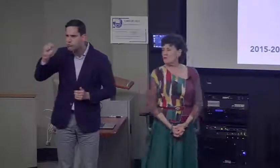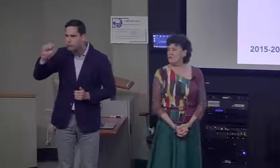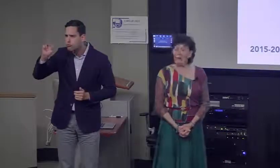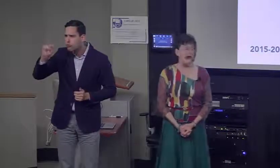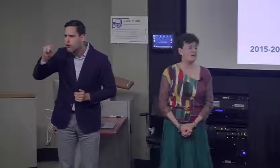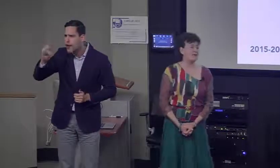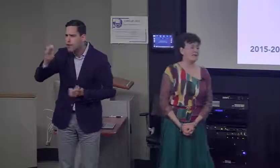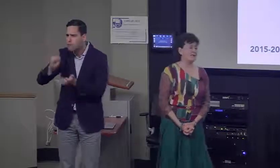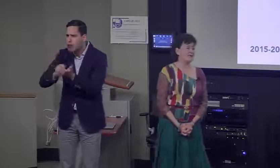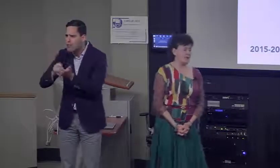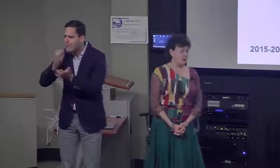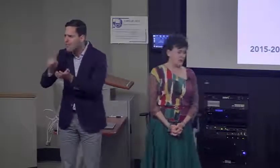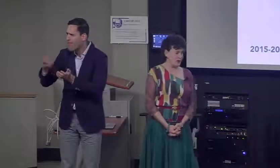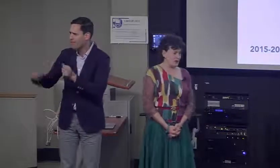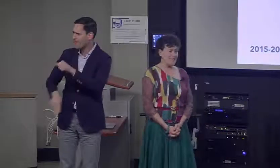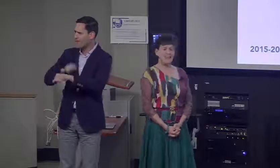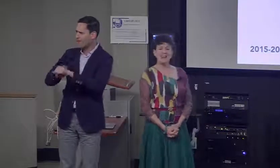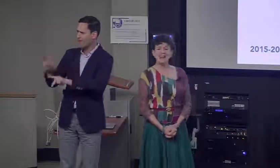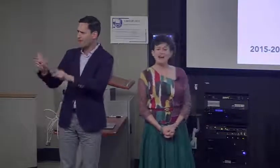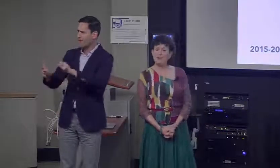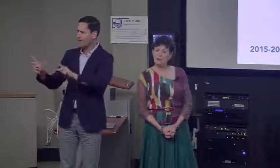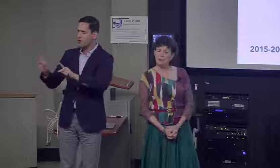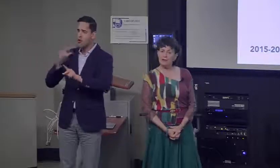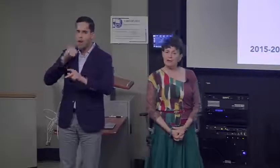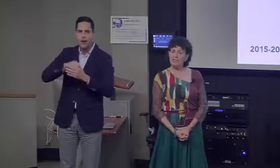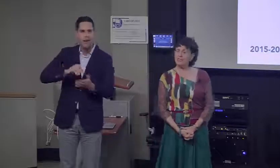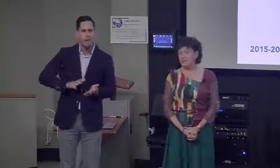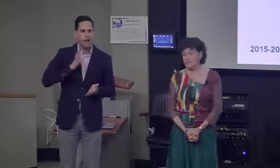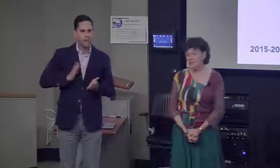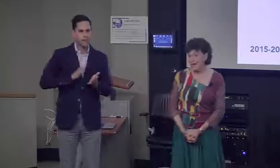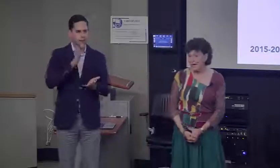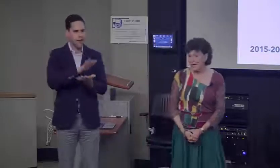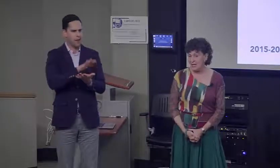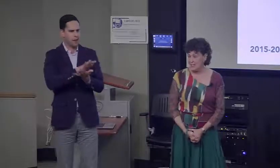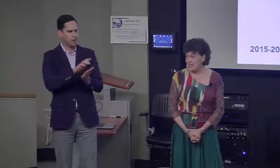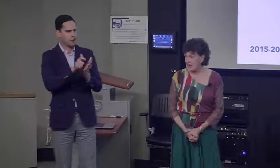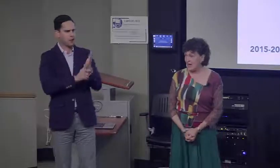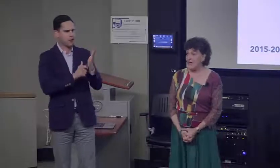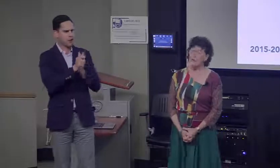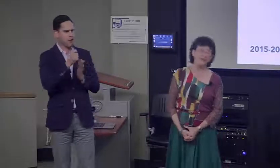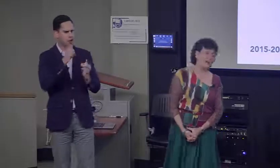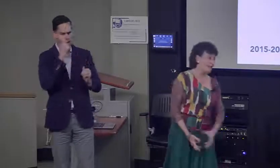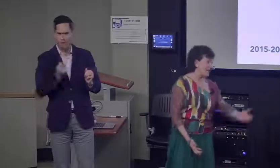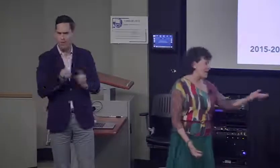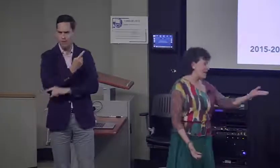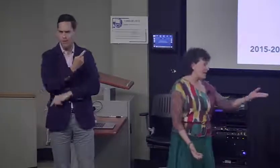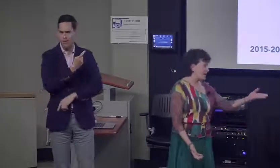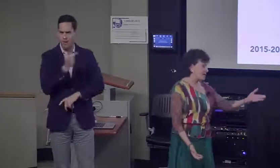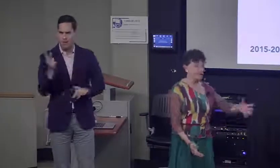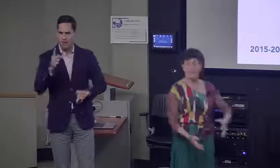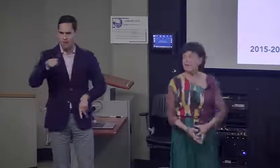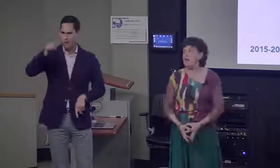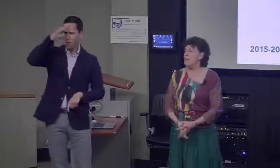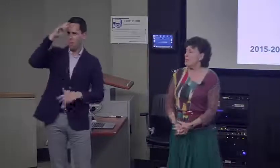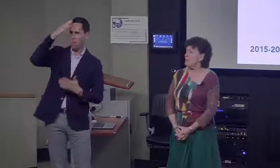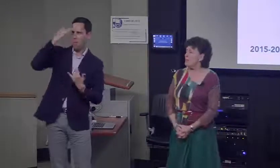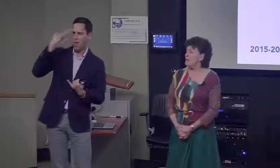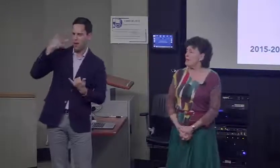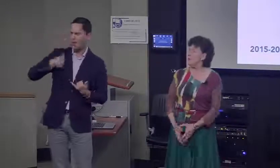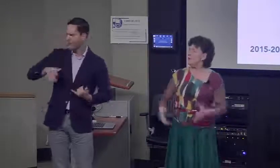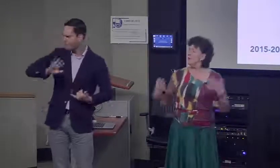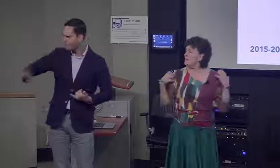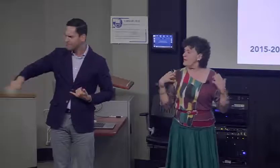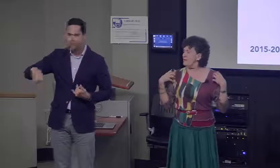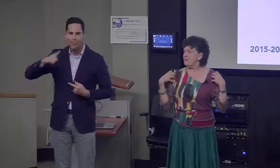were quite relieved to learn that people thought this was a great idea, and we would have done it anyway. We did. That's right.